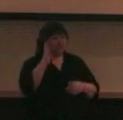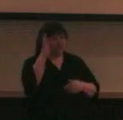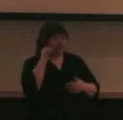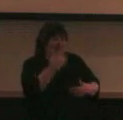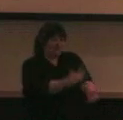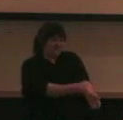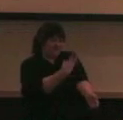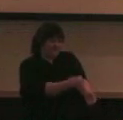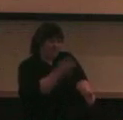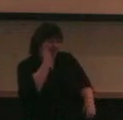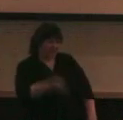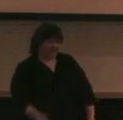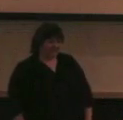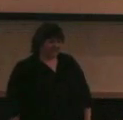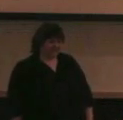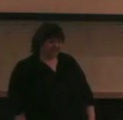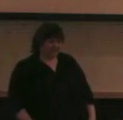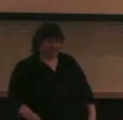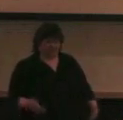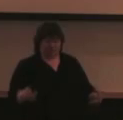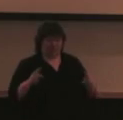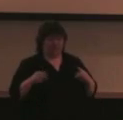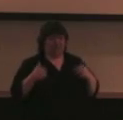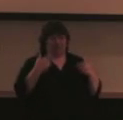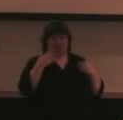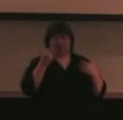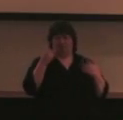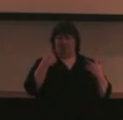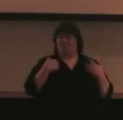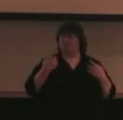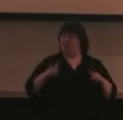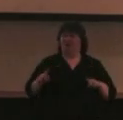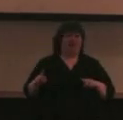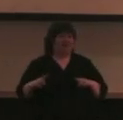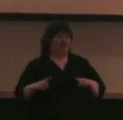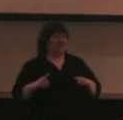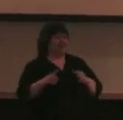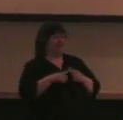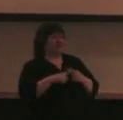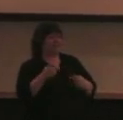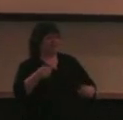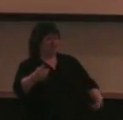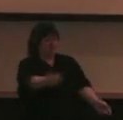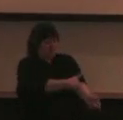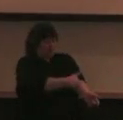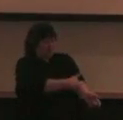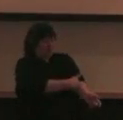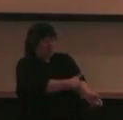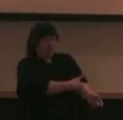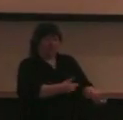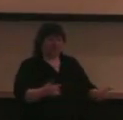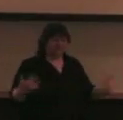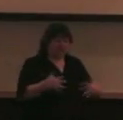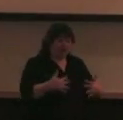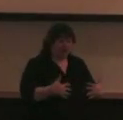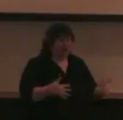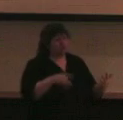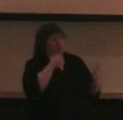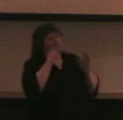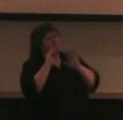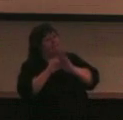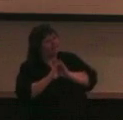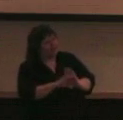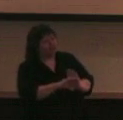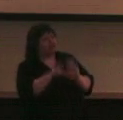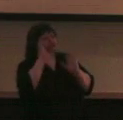have some blood work. That's a frightening thing for someone who doesn't know what's going on and someone's jabbing you with a needle. Not a good thing.